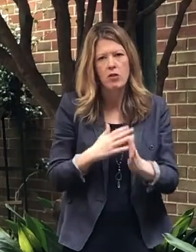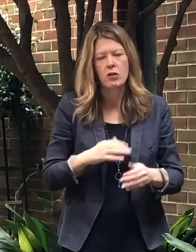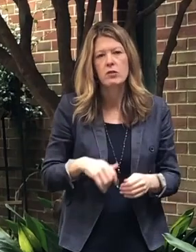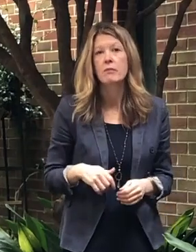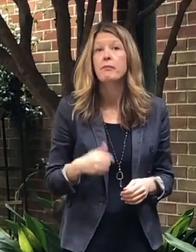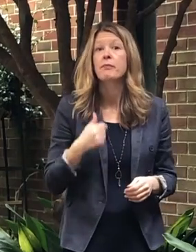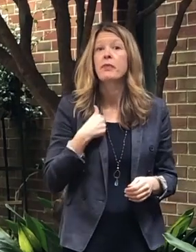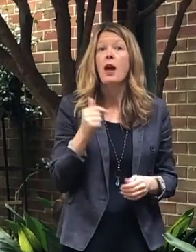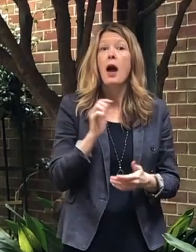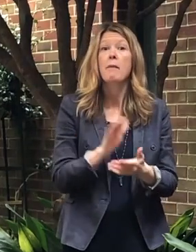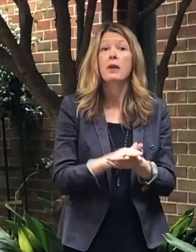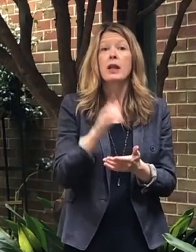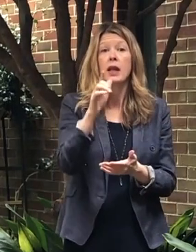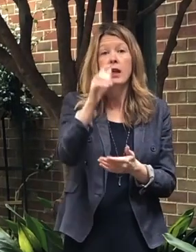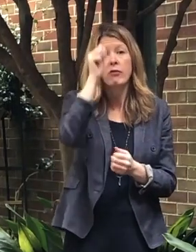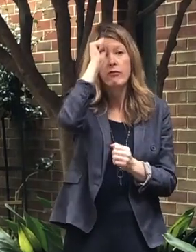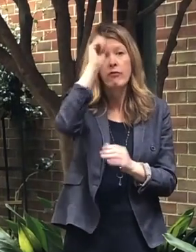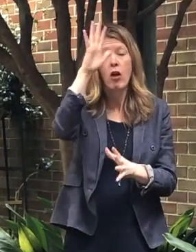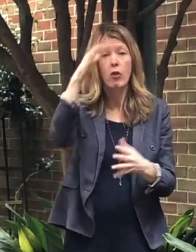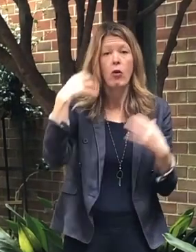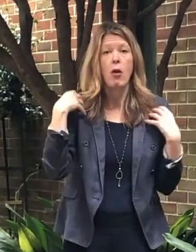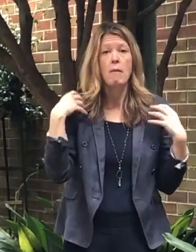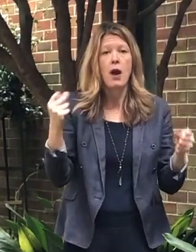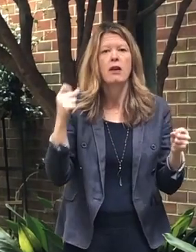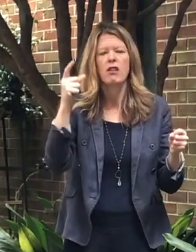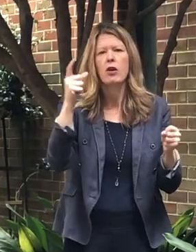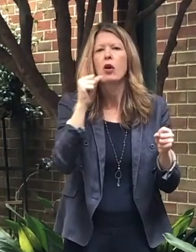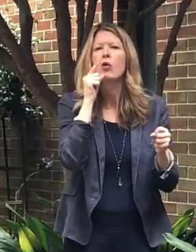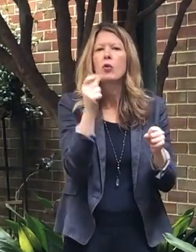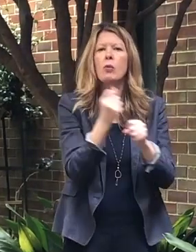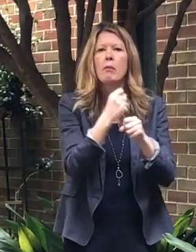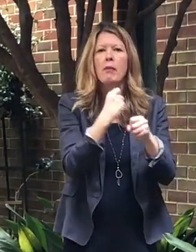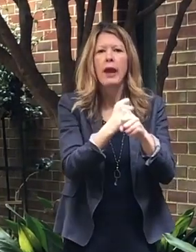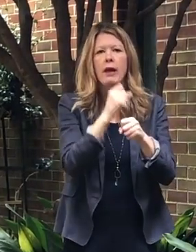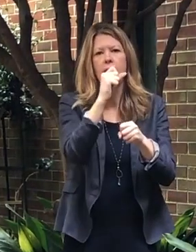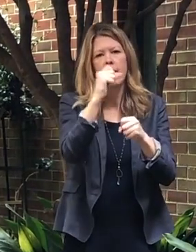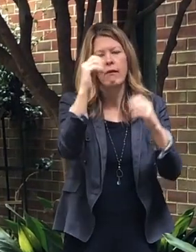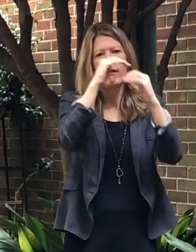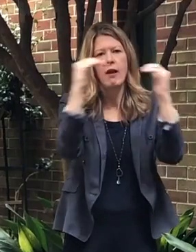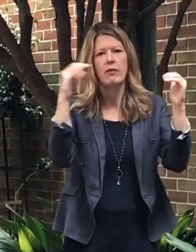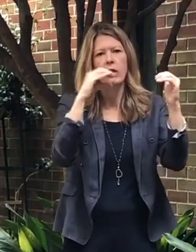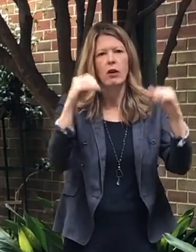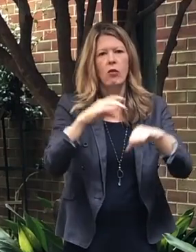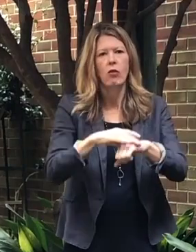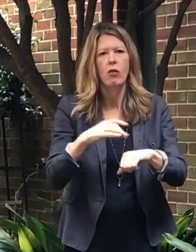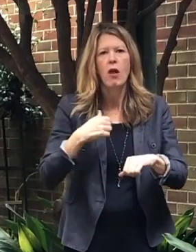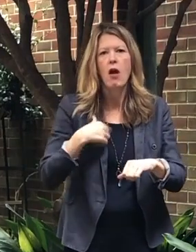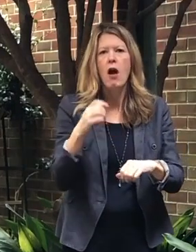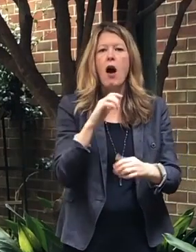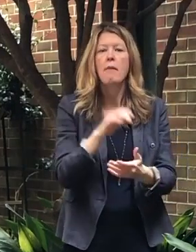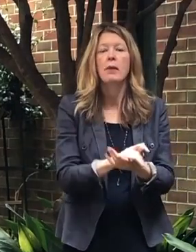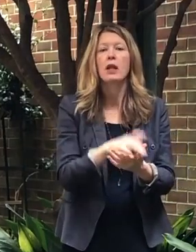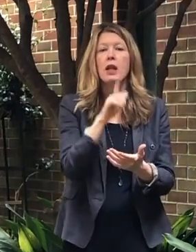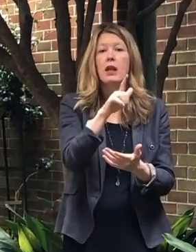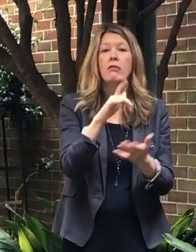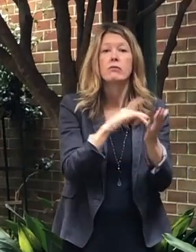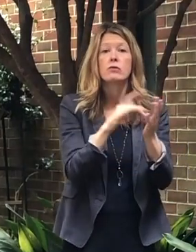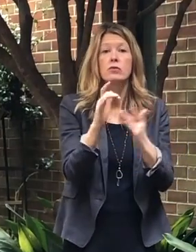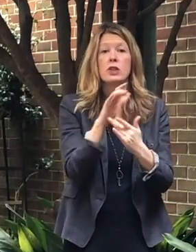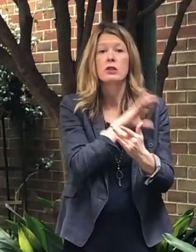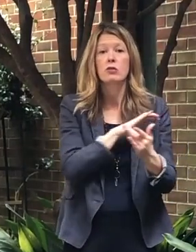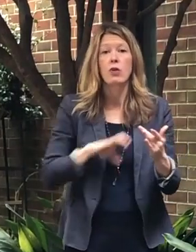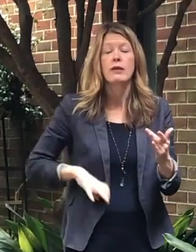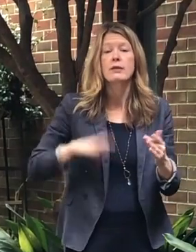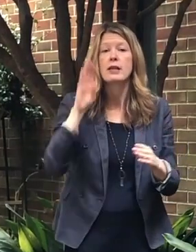I believe in God, the Father Almighty, creator of heaven and earth. I believe in Jesus Christ, his only